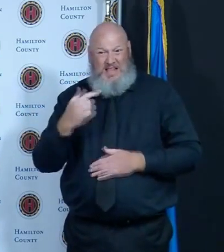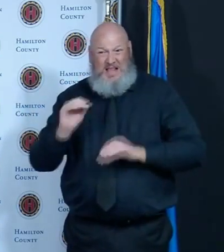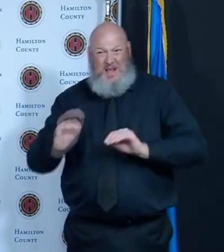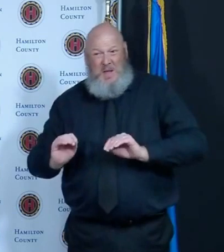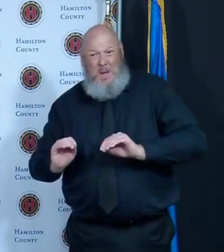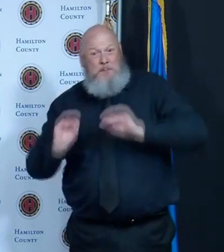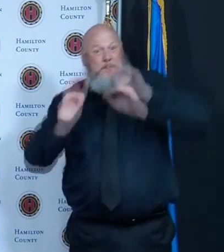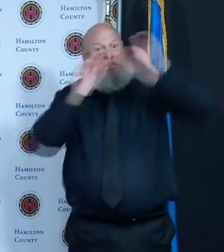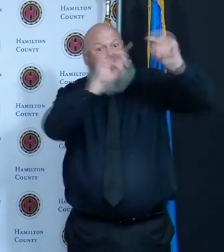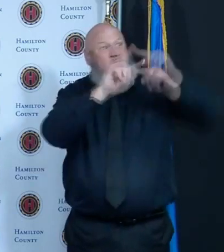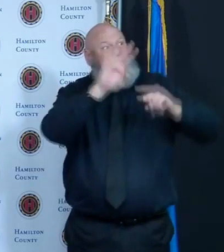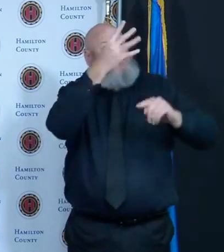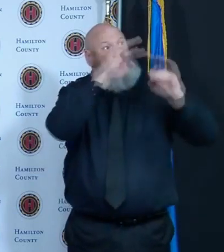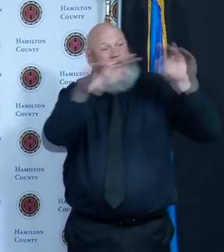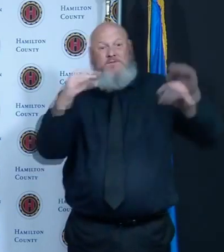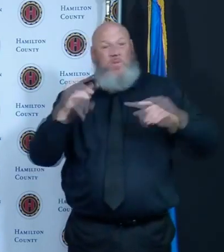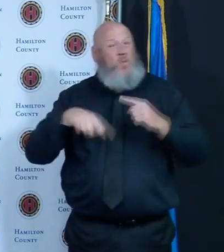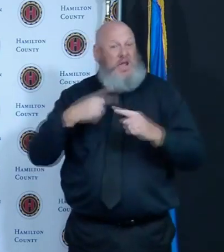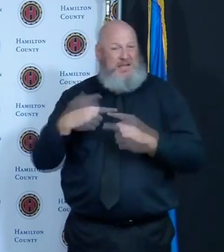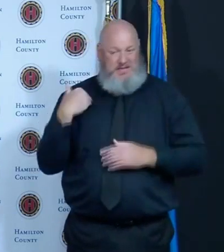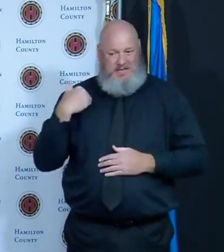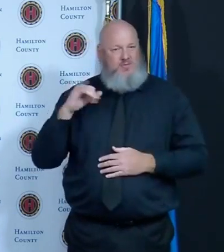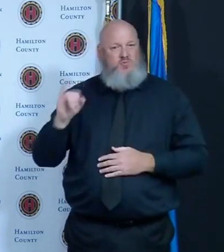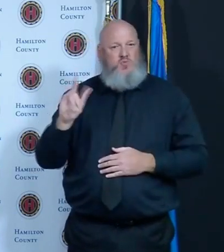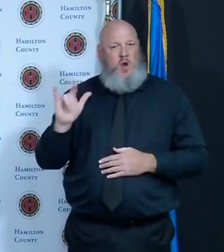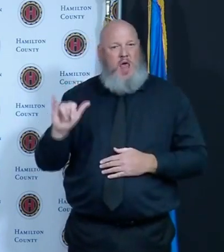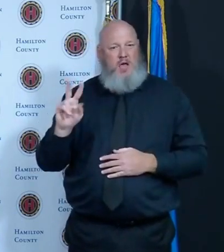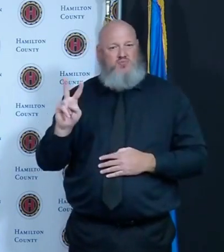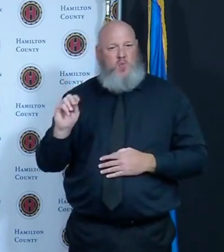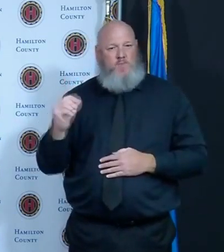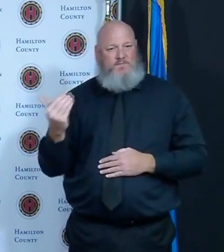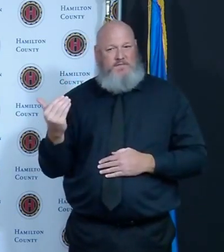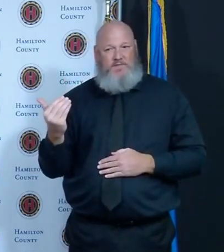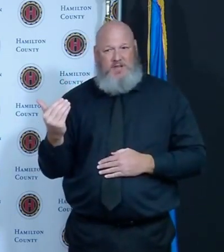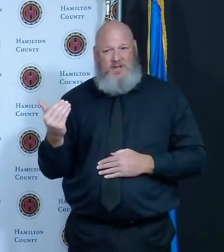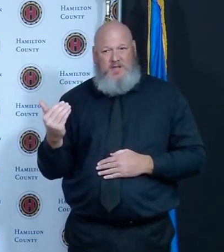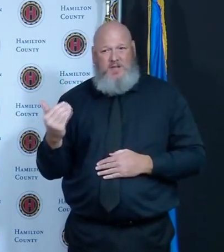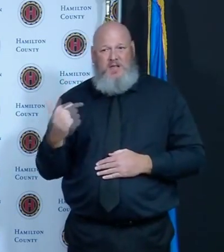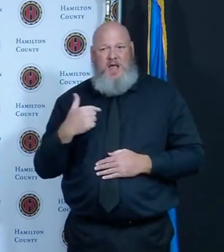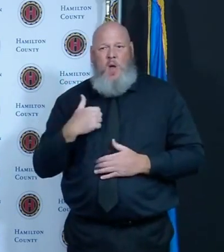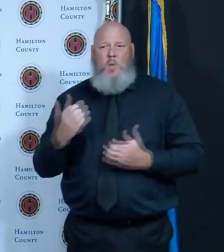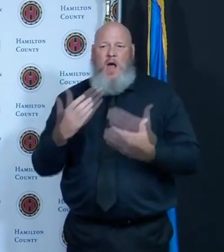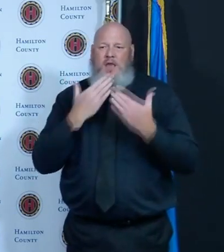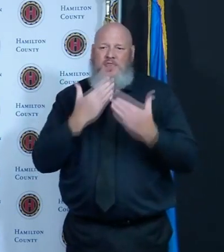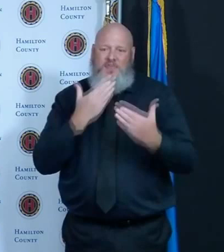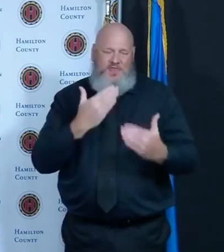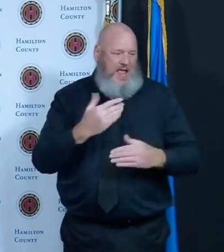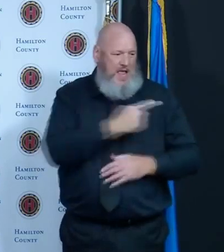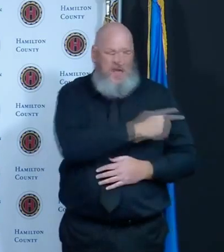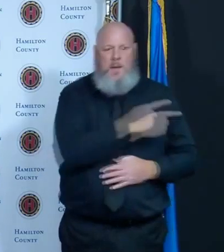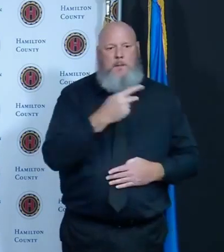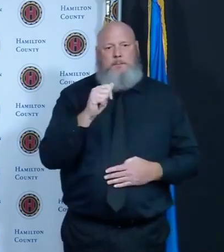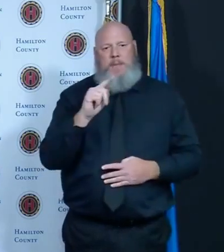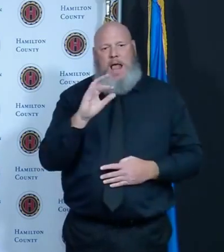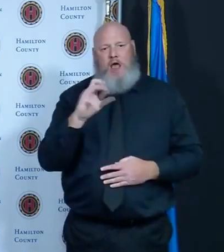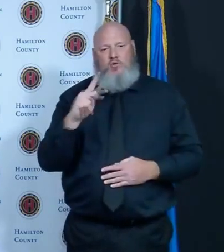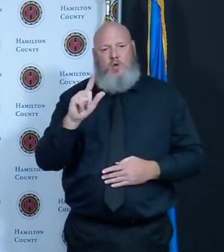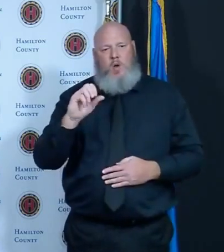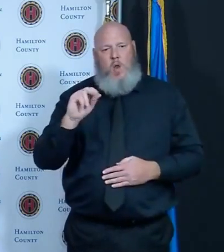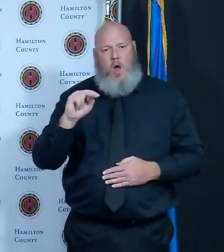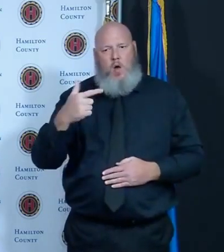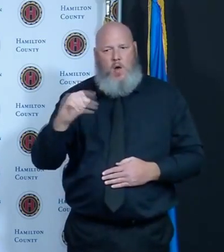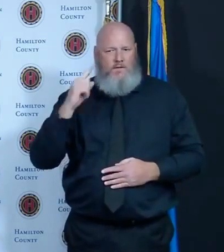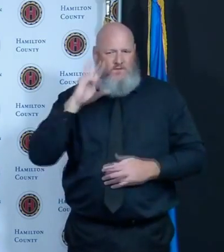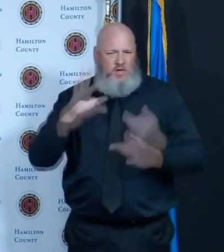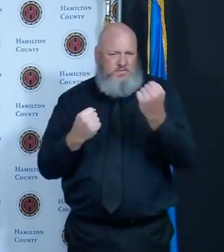and a supporter of Fourth Floor Creative throughout our tenure inside of the incubator. I think often about our toughest